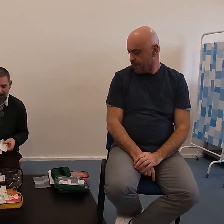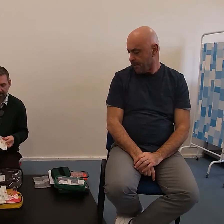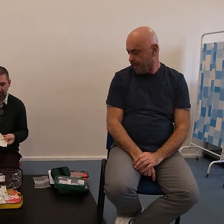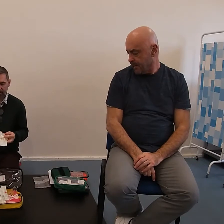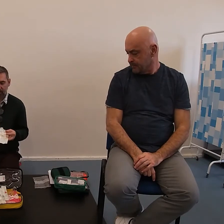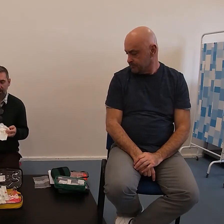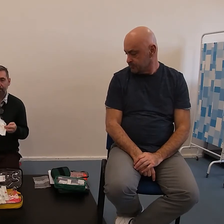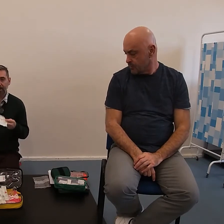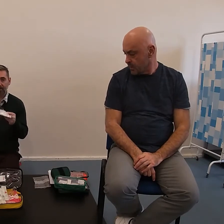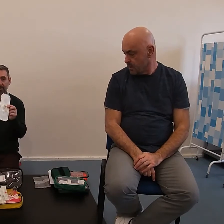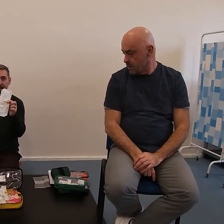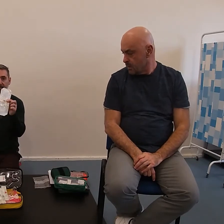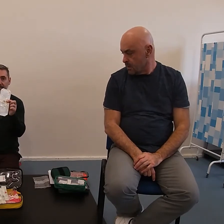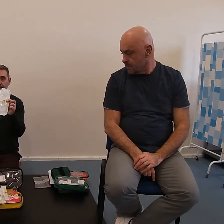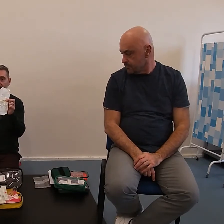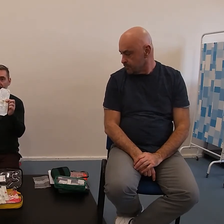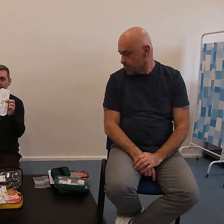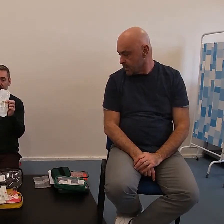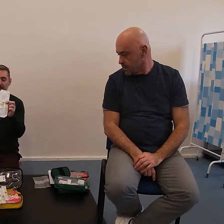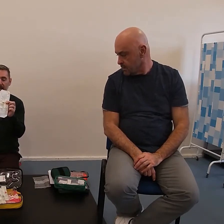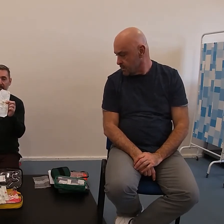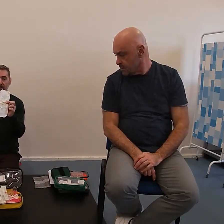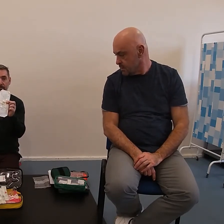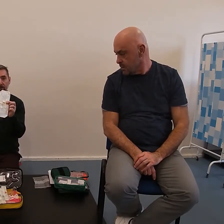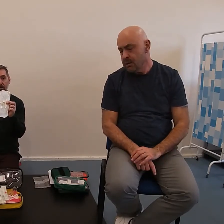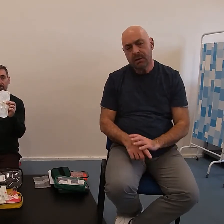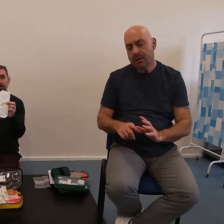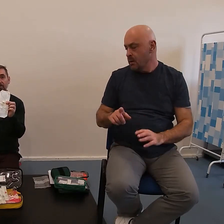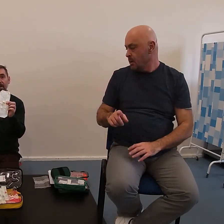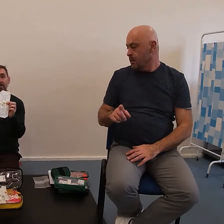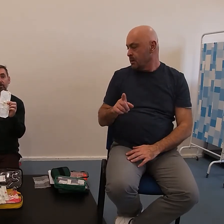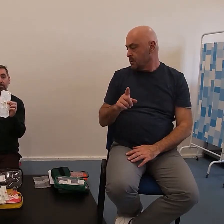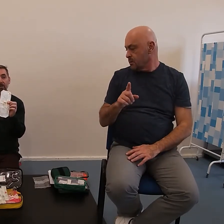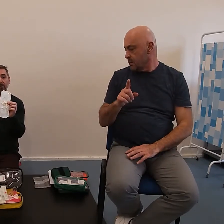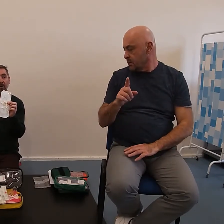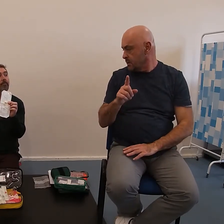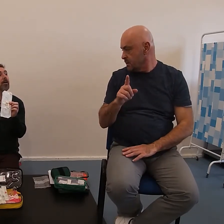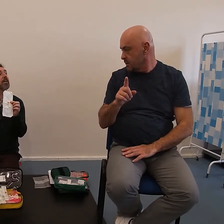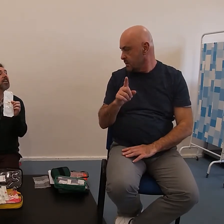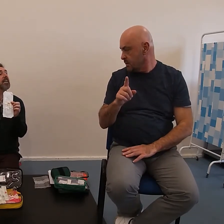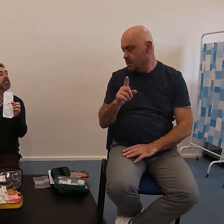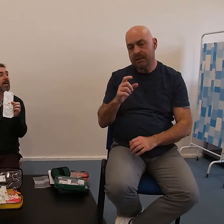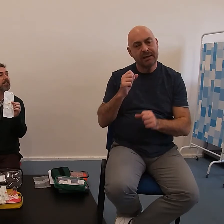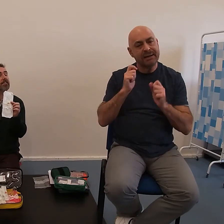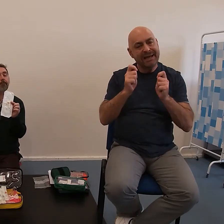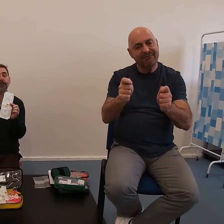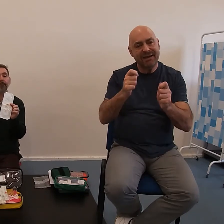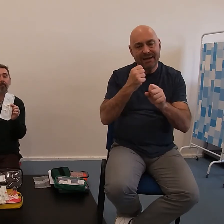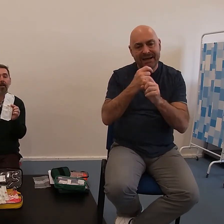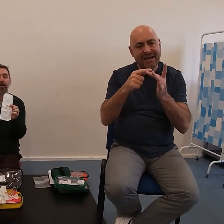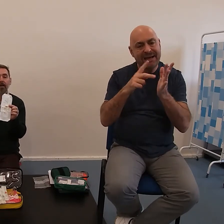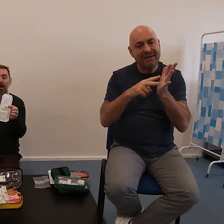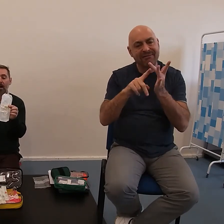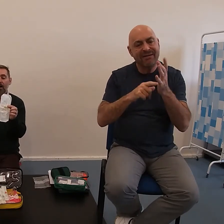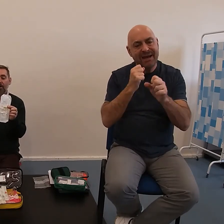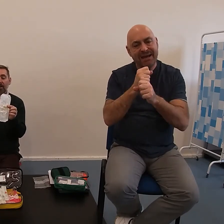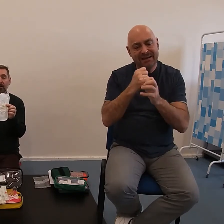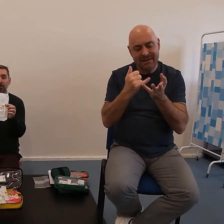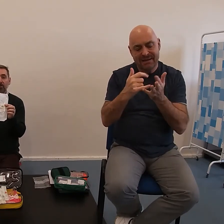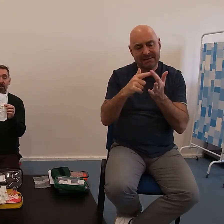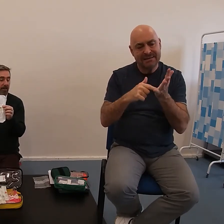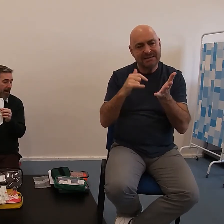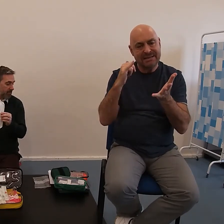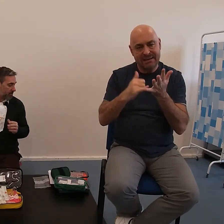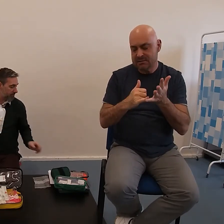And then finally, we've got a couple of giving sets. Giving sets could be used if we had to administer giving sets. And